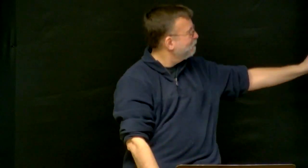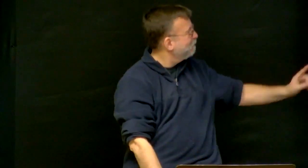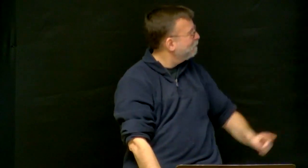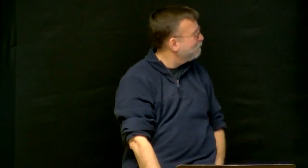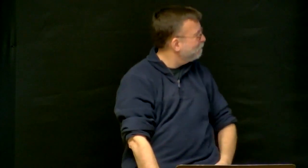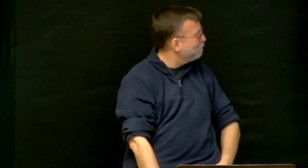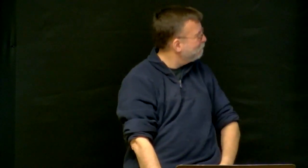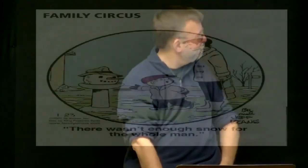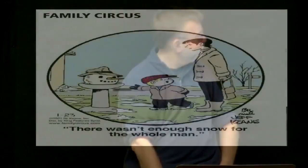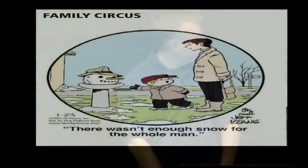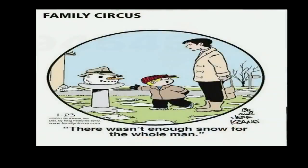picture.